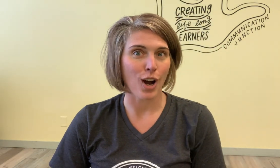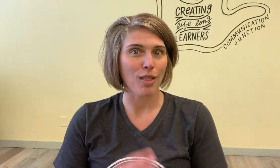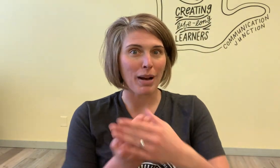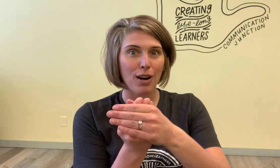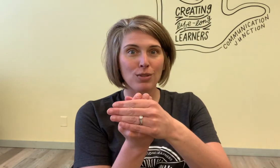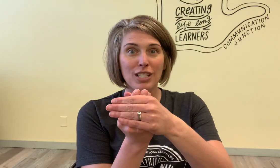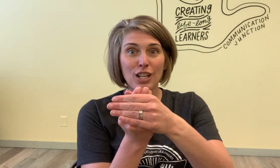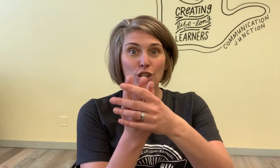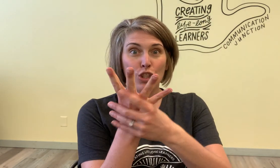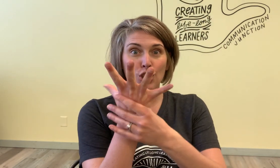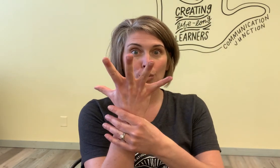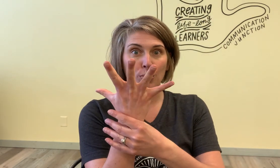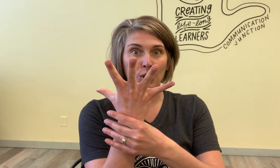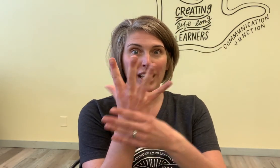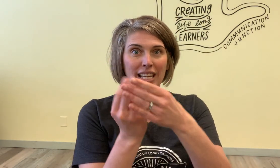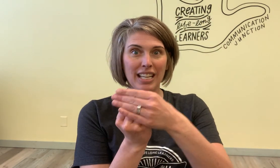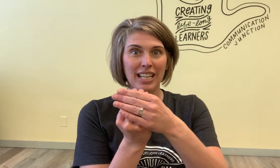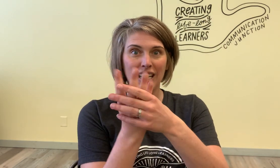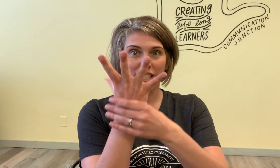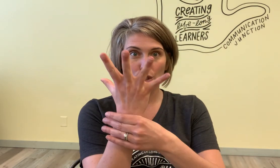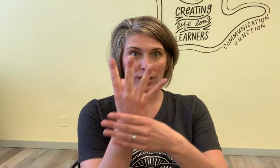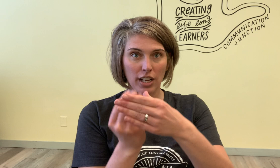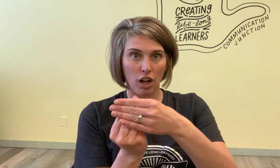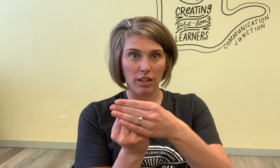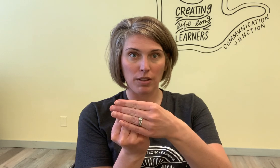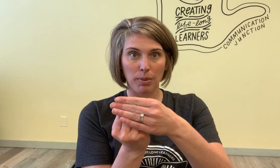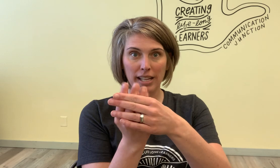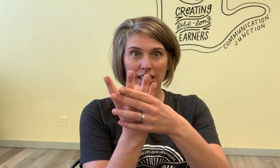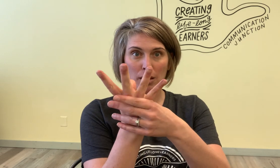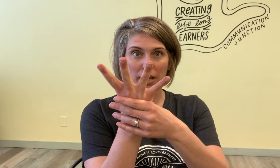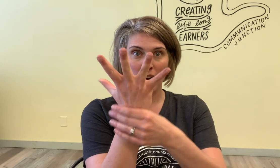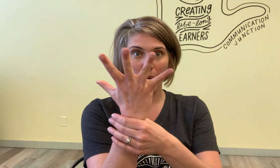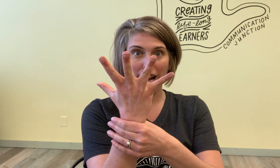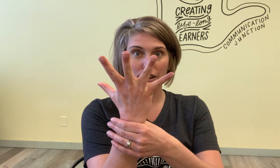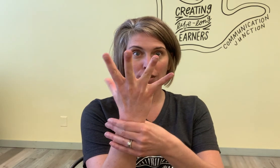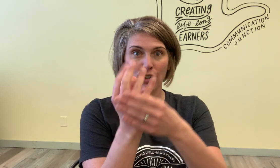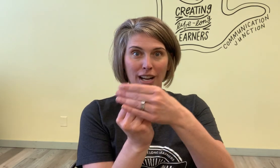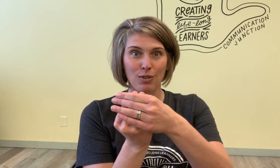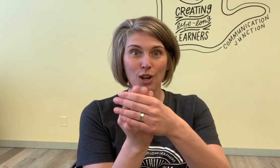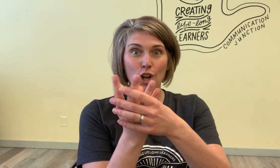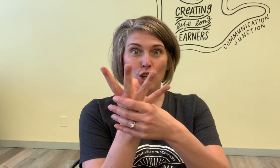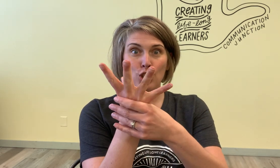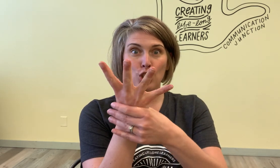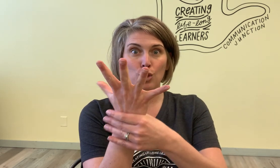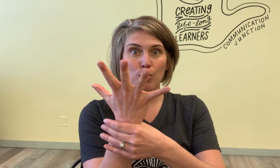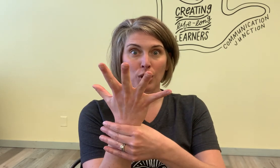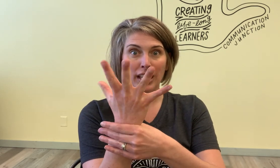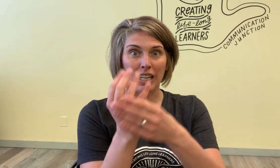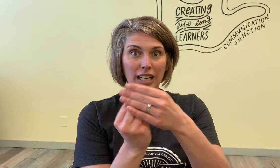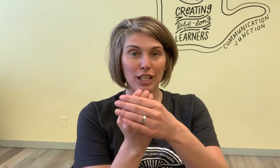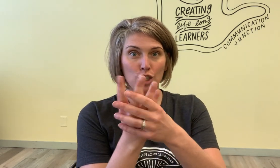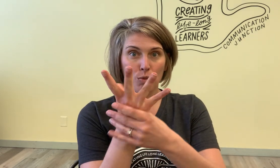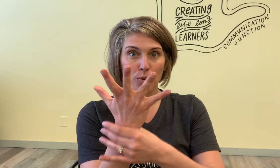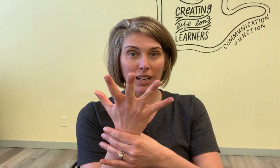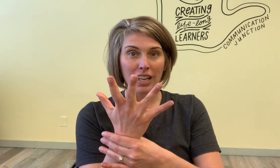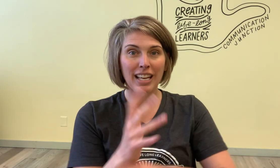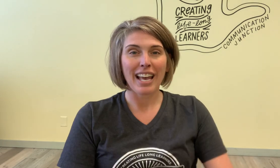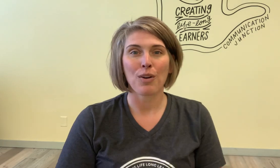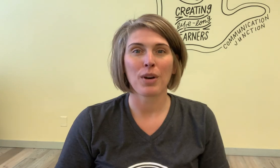all about spring. So it's like all of the plants coming up out of the ground. Spring, spring. And one of